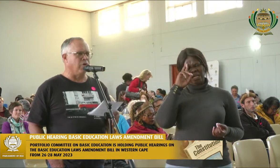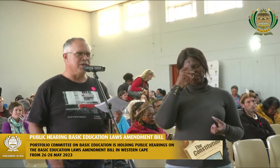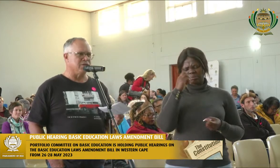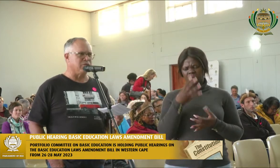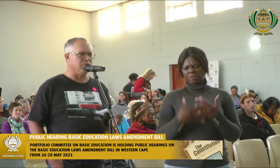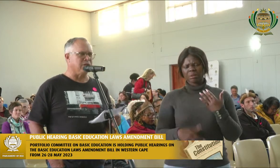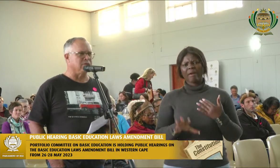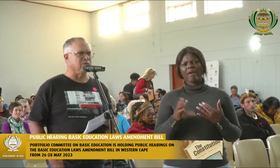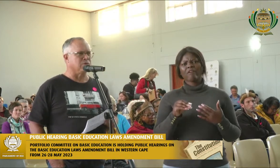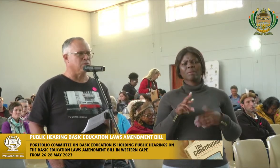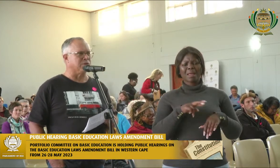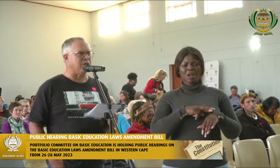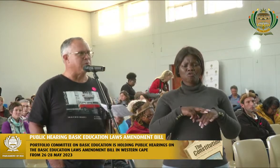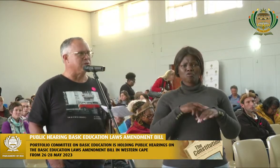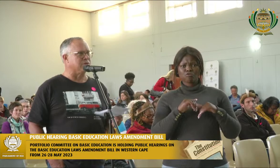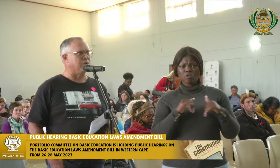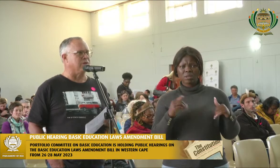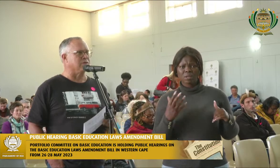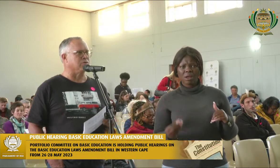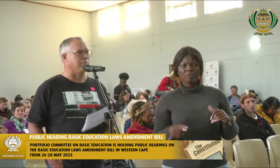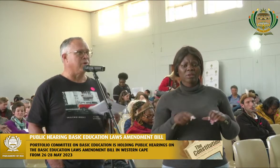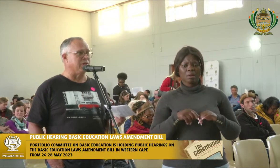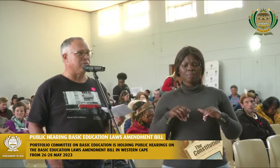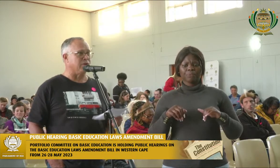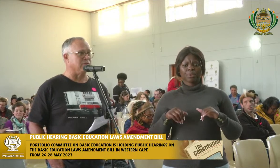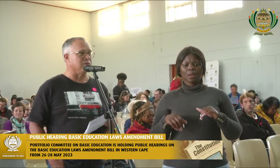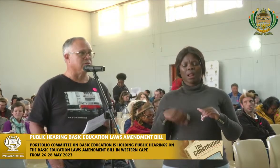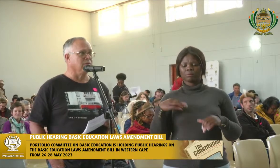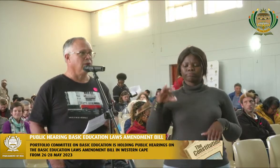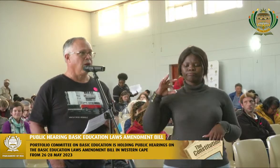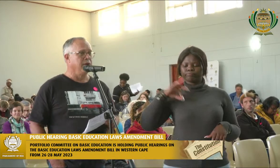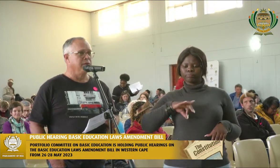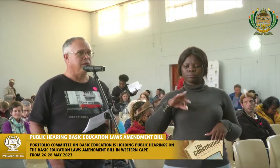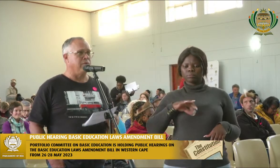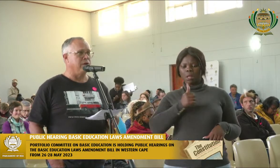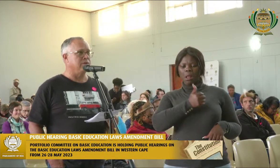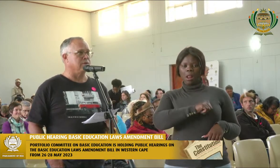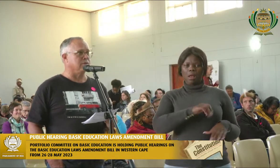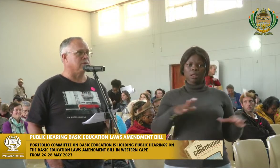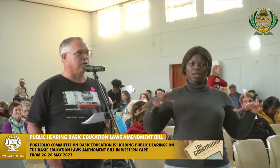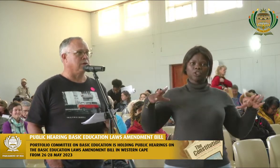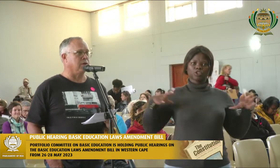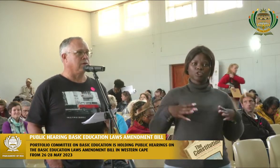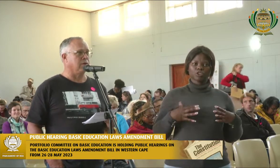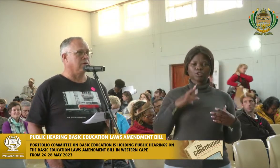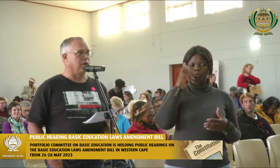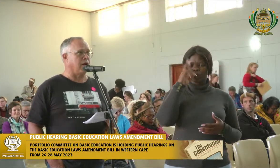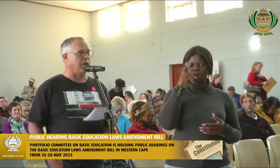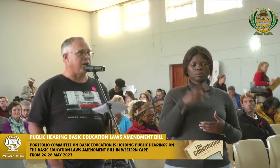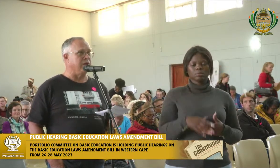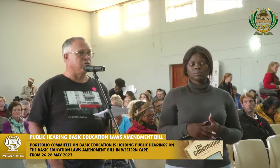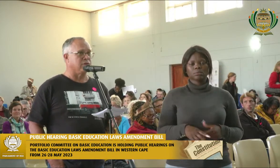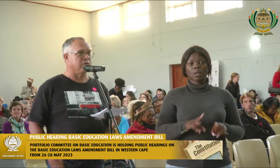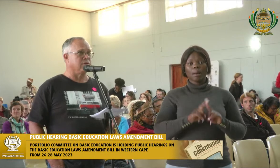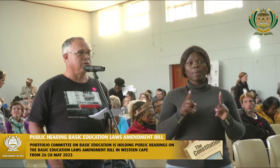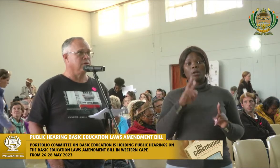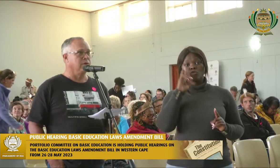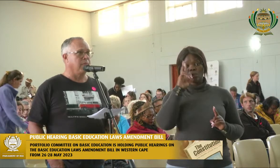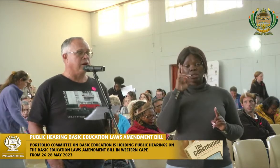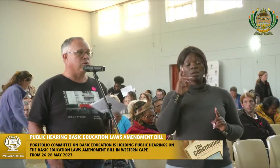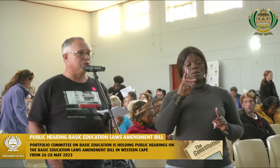not racist reasons or separatist reasons or privileged reasons. They're reasons out of